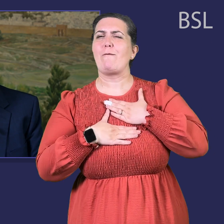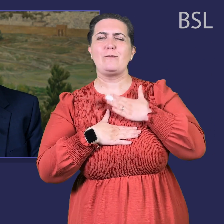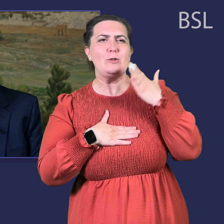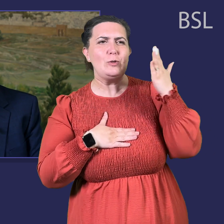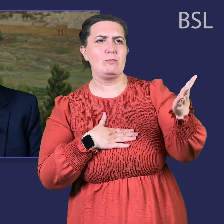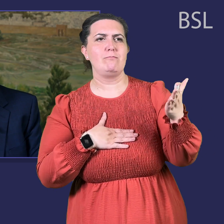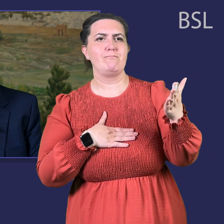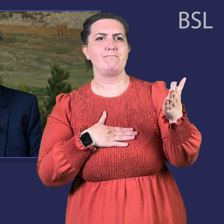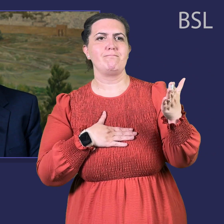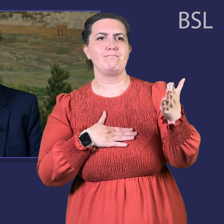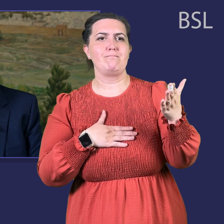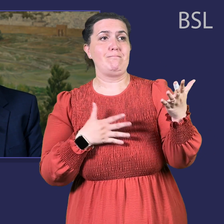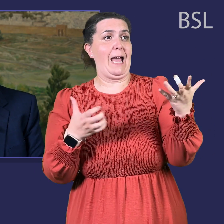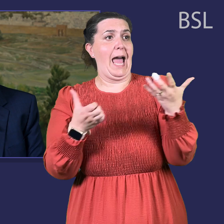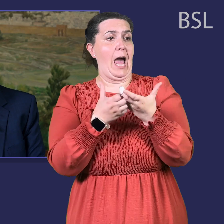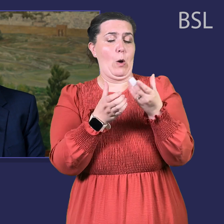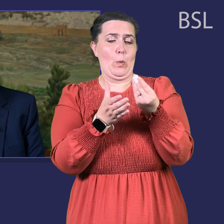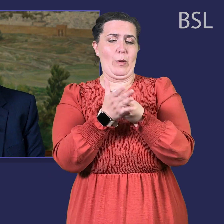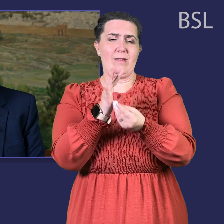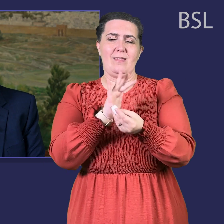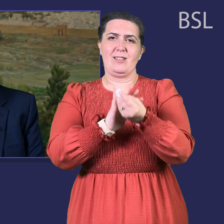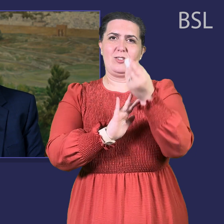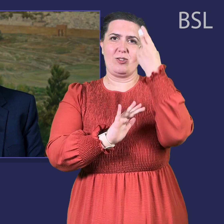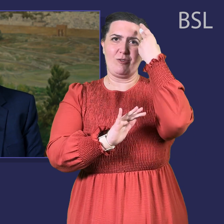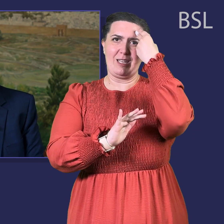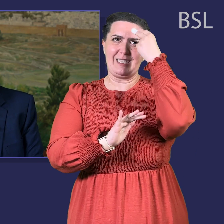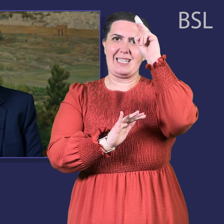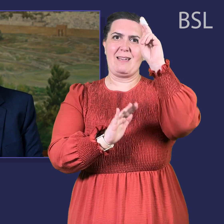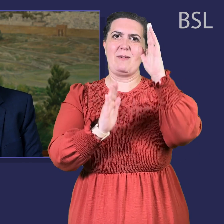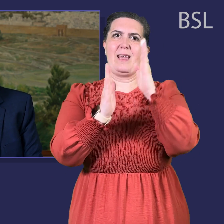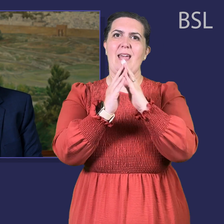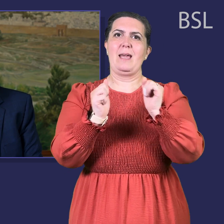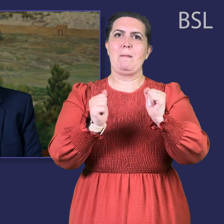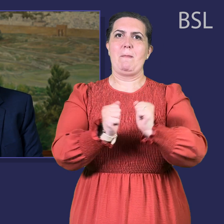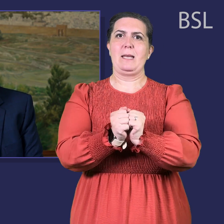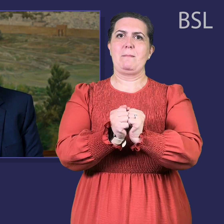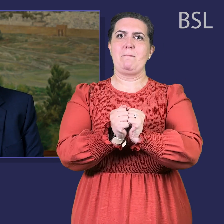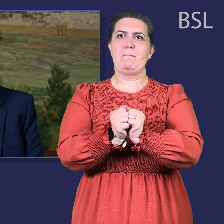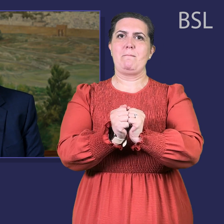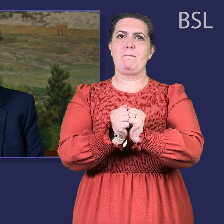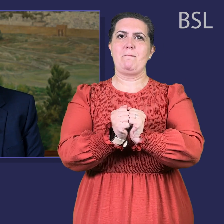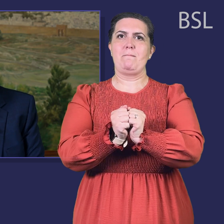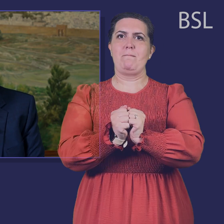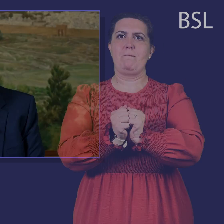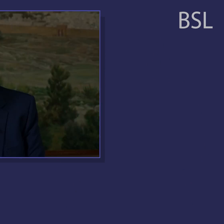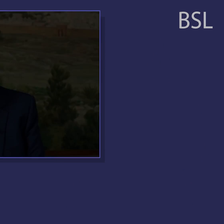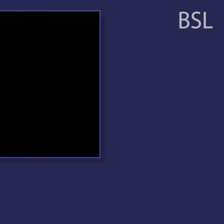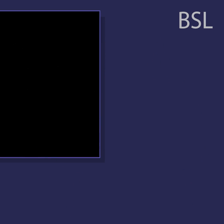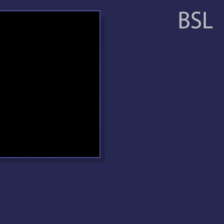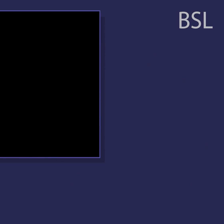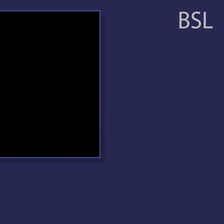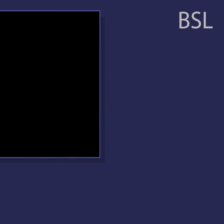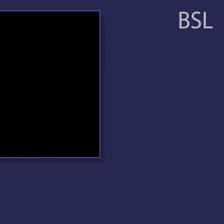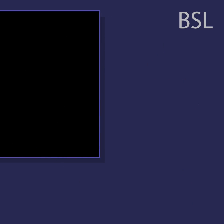you, and we say it in the name of Jesus Christ. Amen.